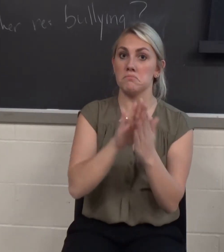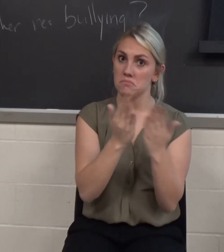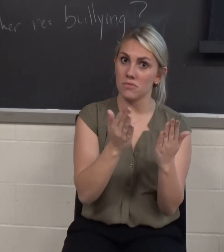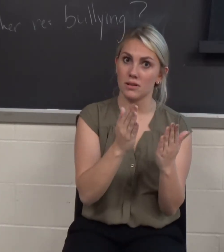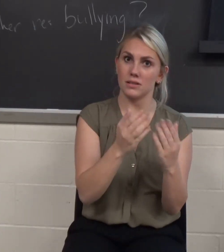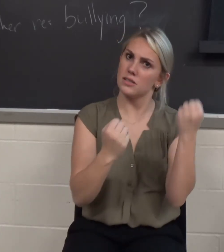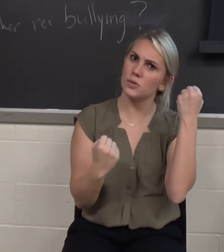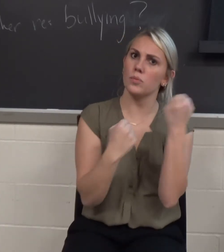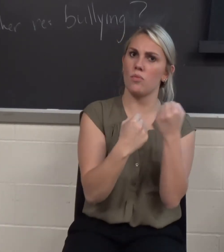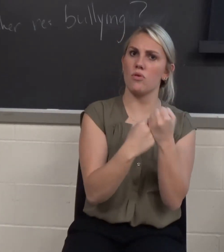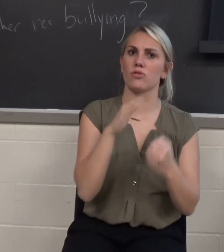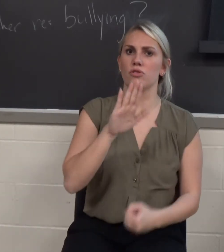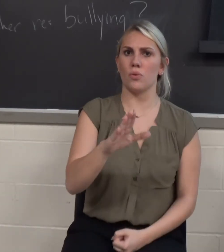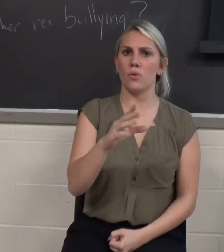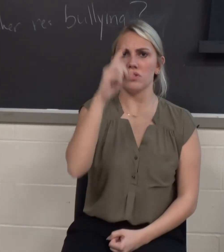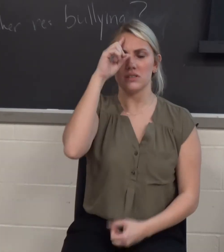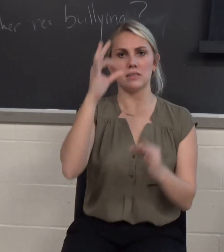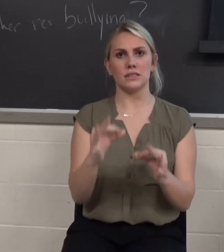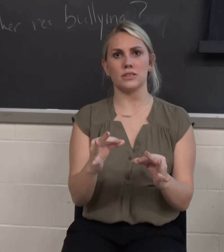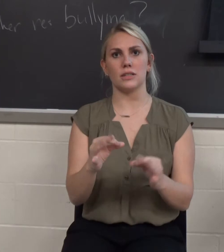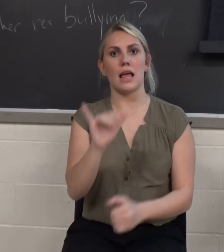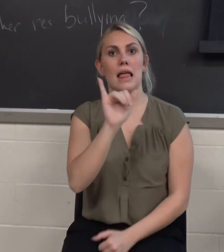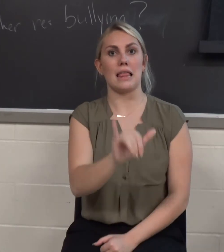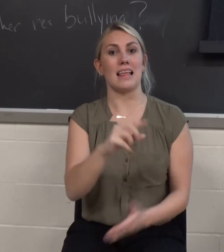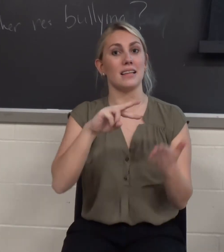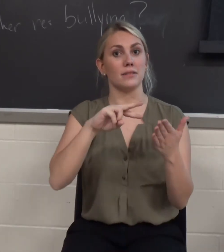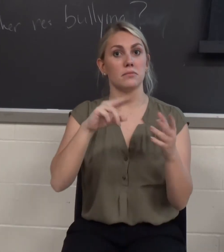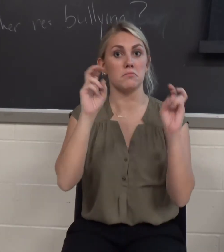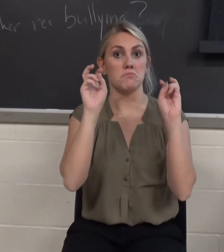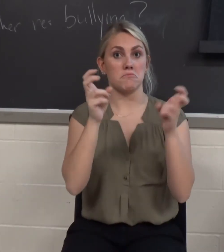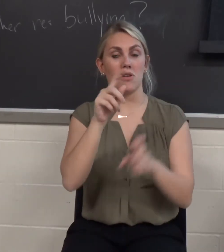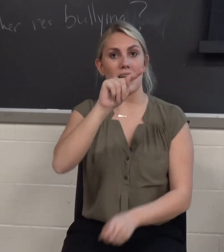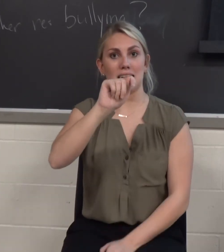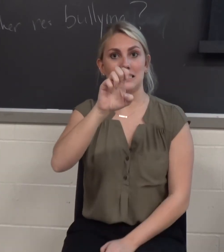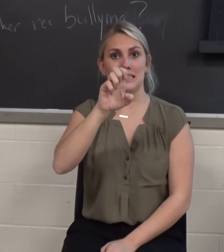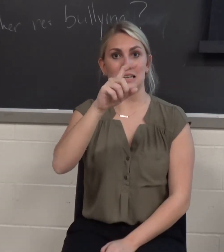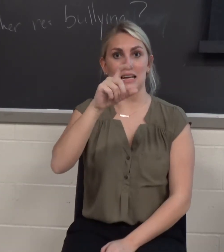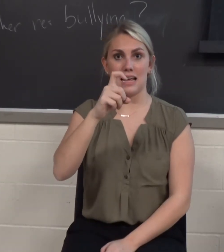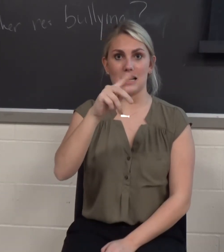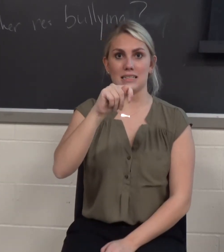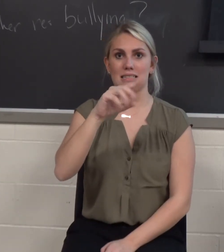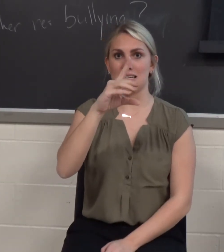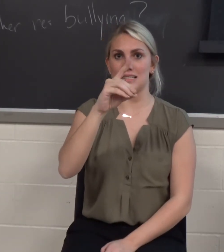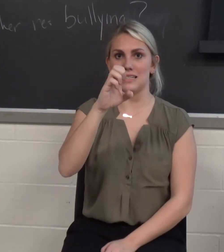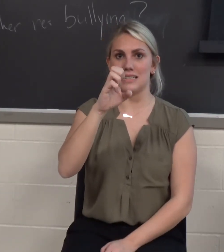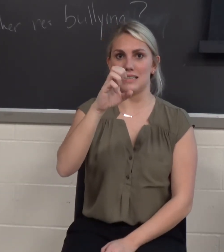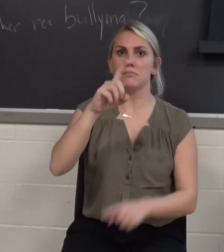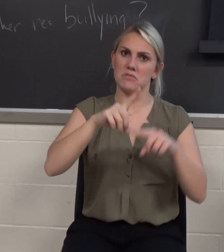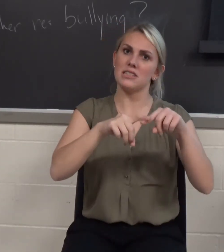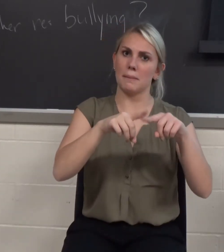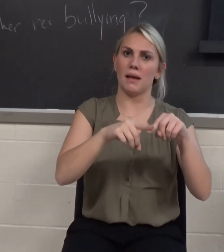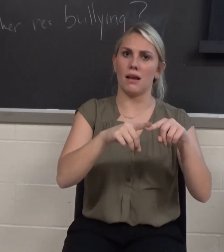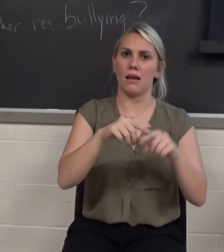This is called a text-dependent analysis, which you will teach if you teach in the state of